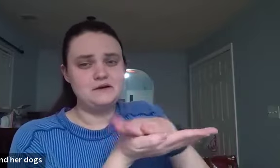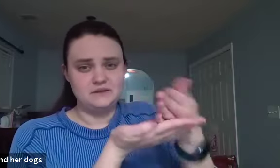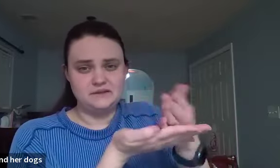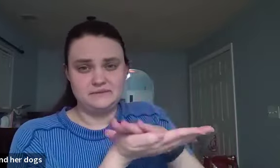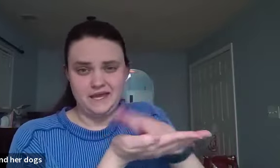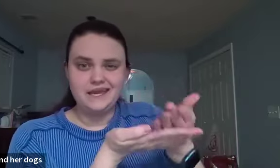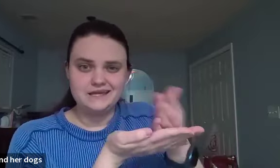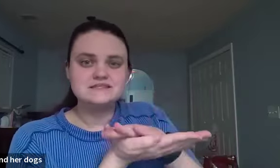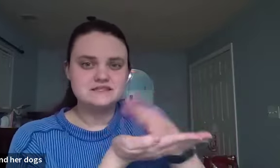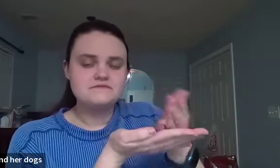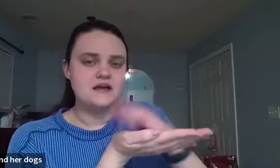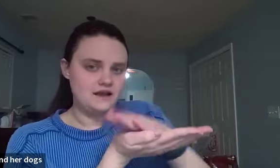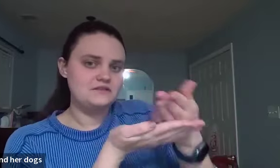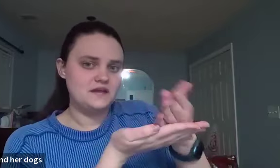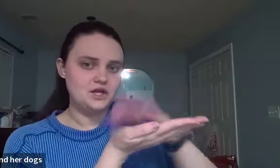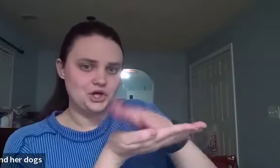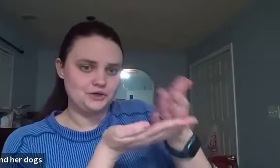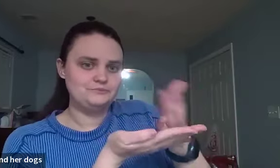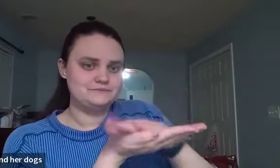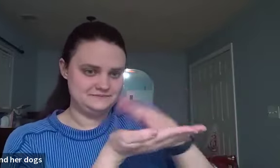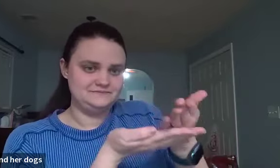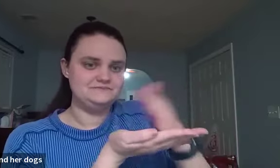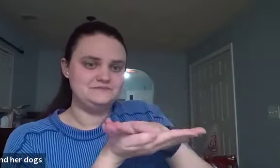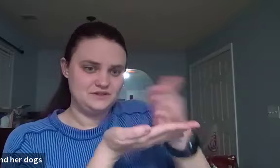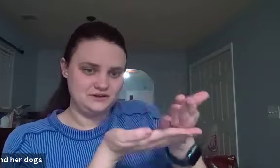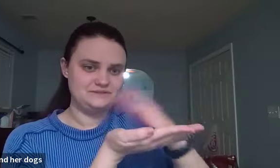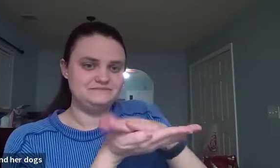about flipping like pancakes and stuff, that kind of thing. Cook. Cook.